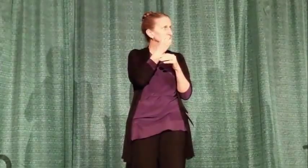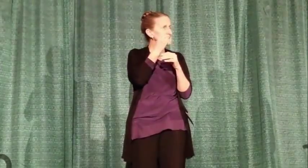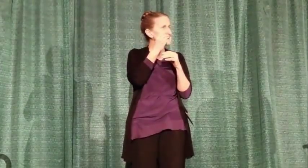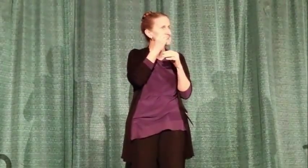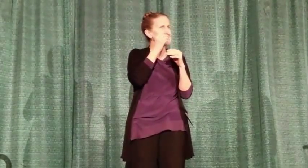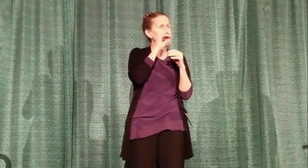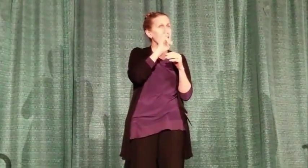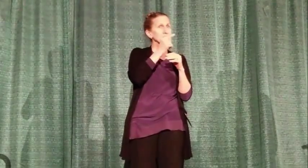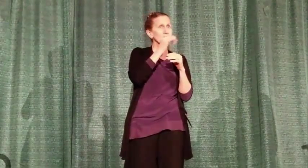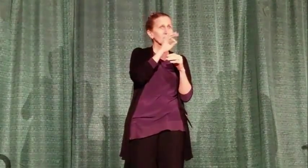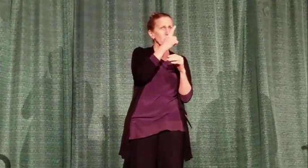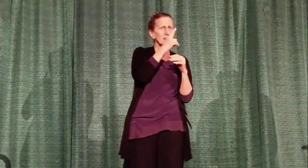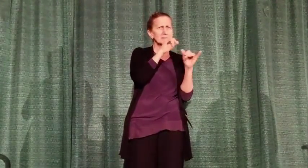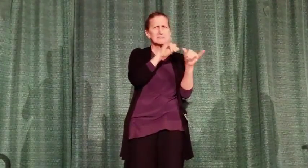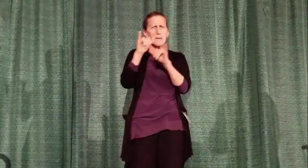animal products?